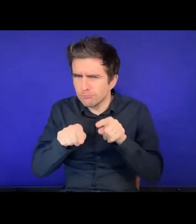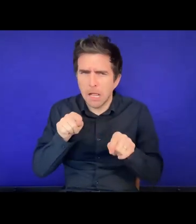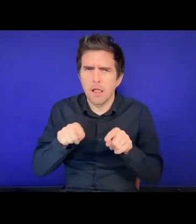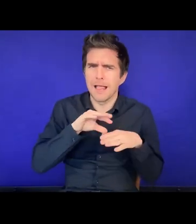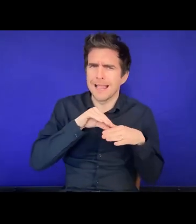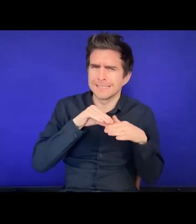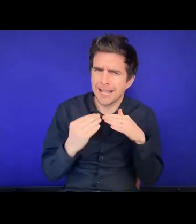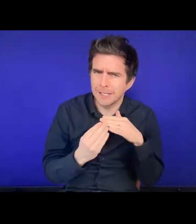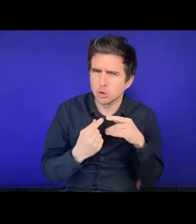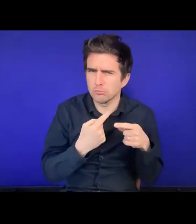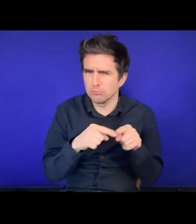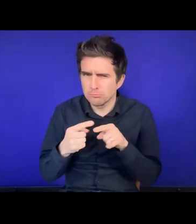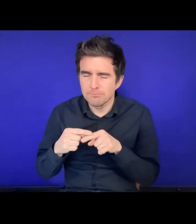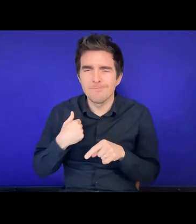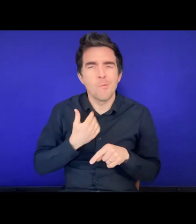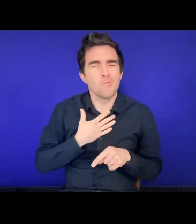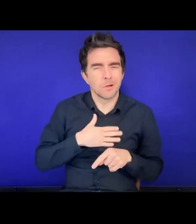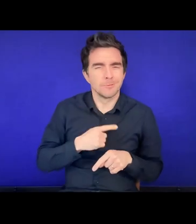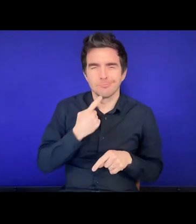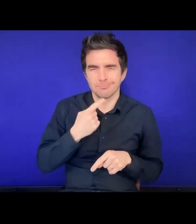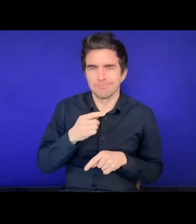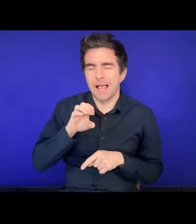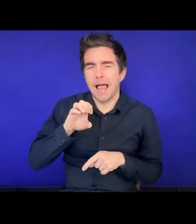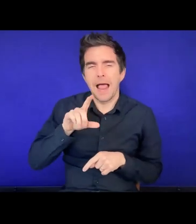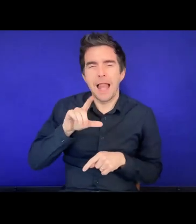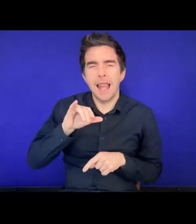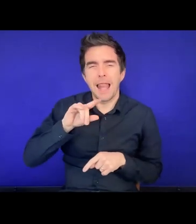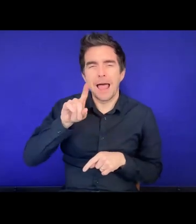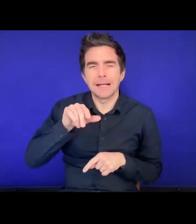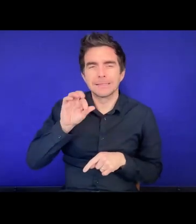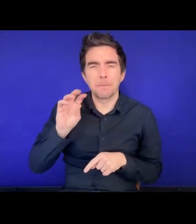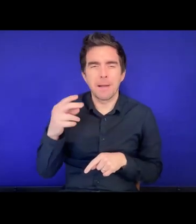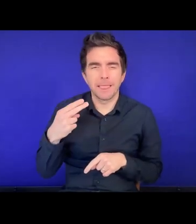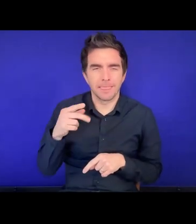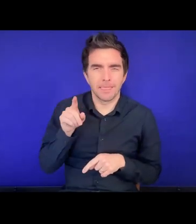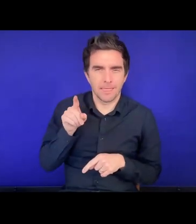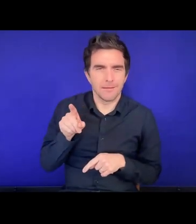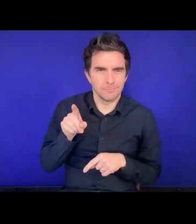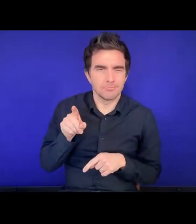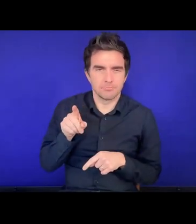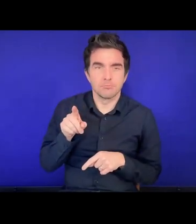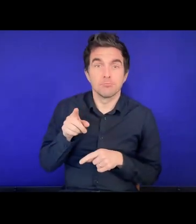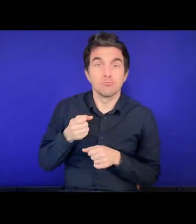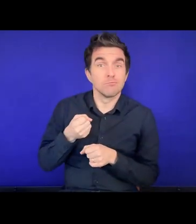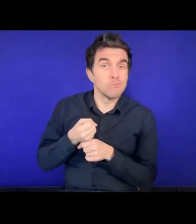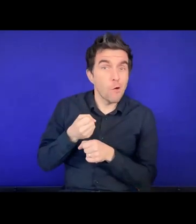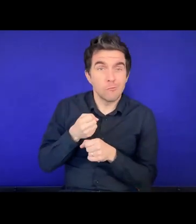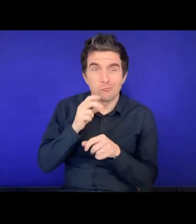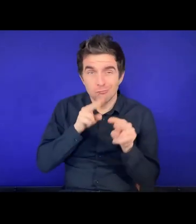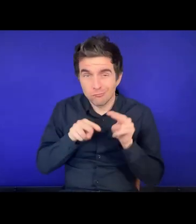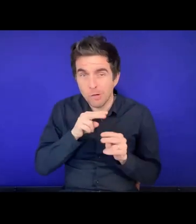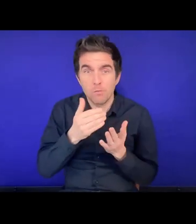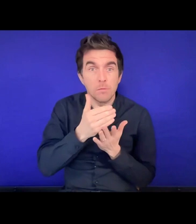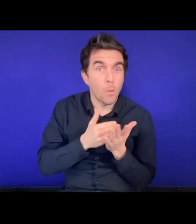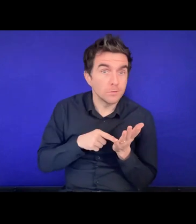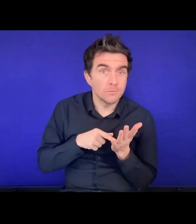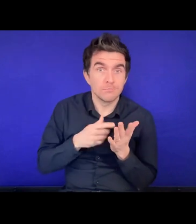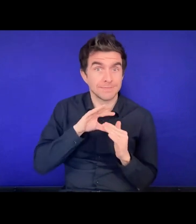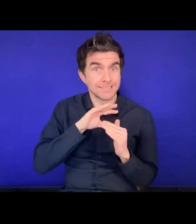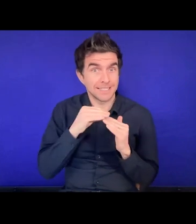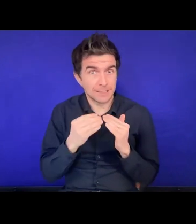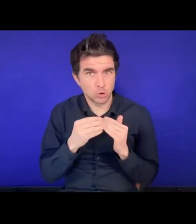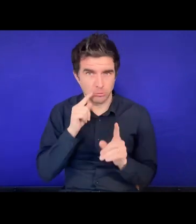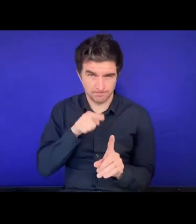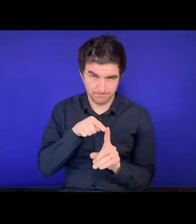intersectionality, specifically when it comes to people with disability and how those that intersect